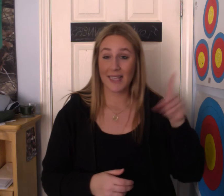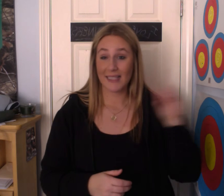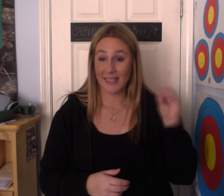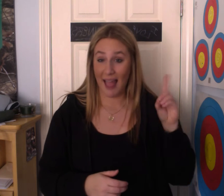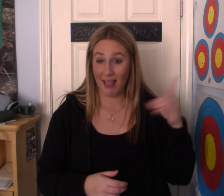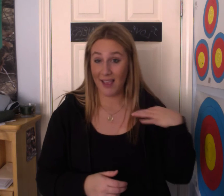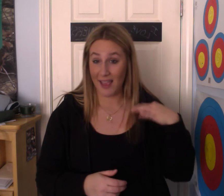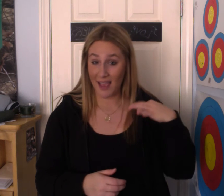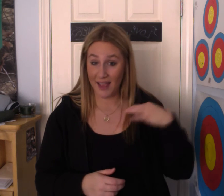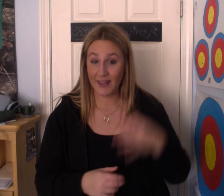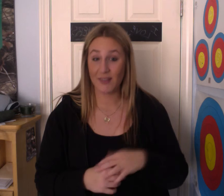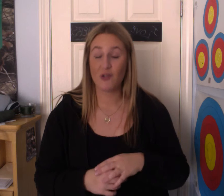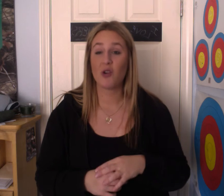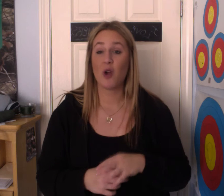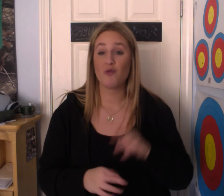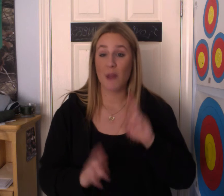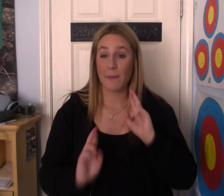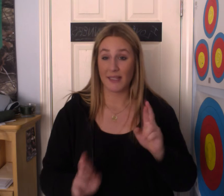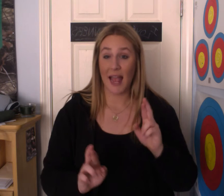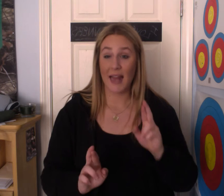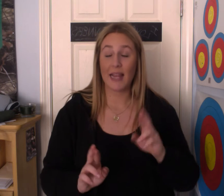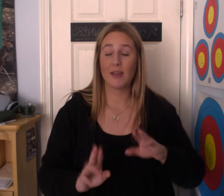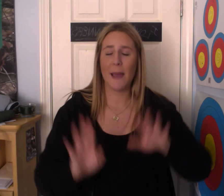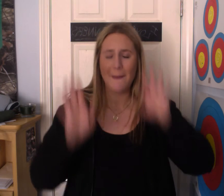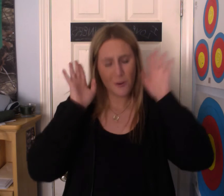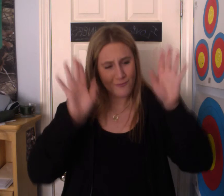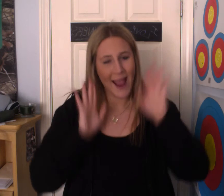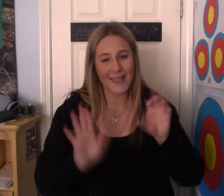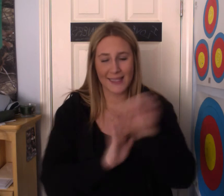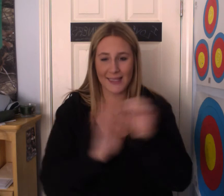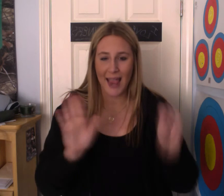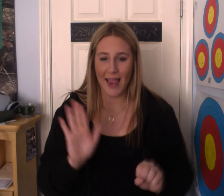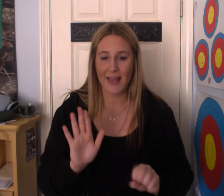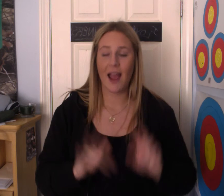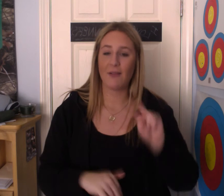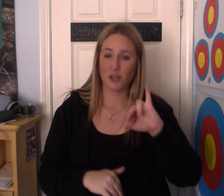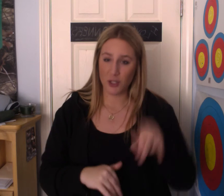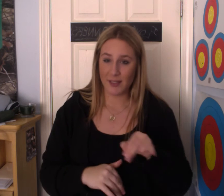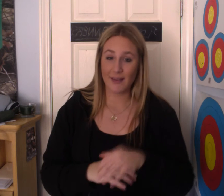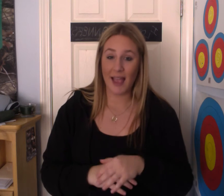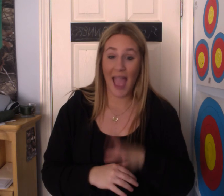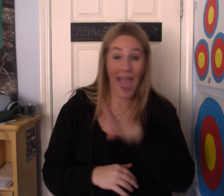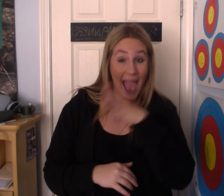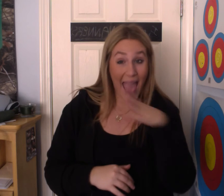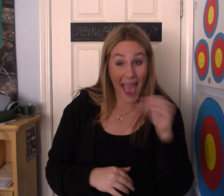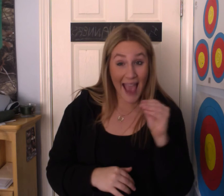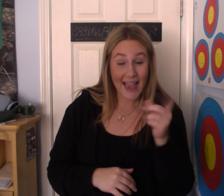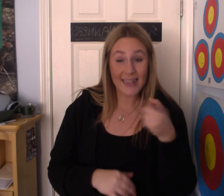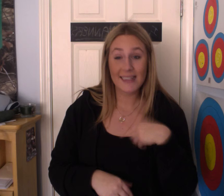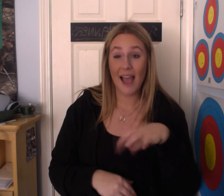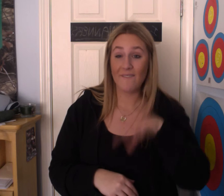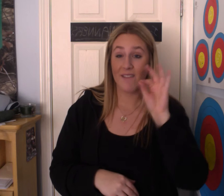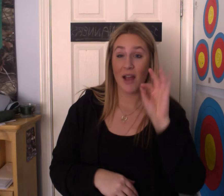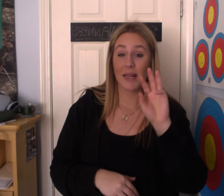representing the great state of New Jersey at the 2008 DNC, and I founded Maysoon's Kids, a charity